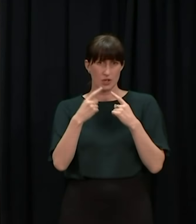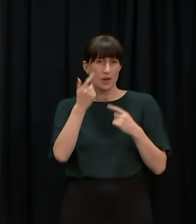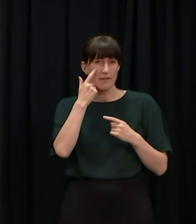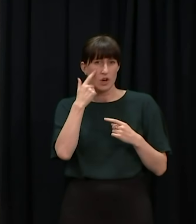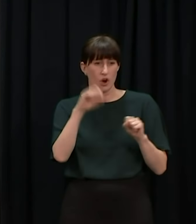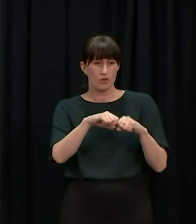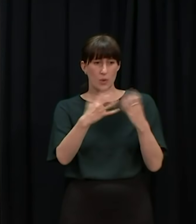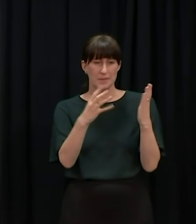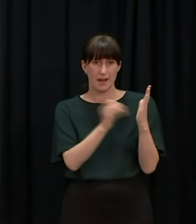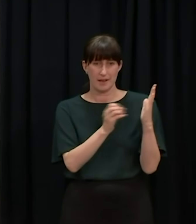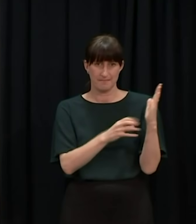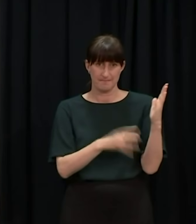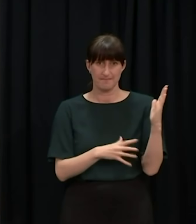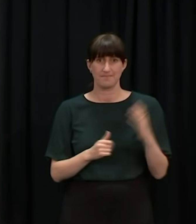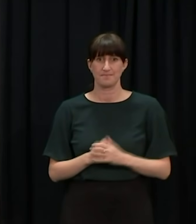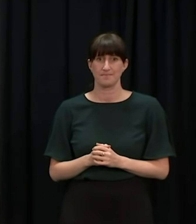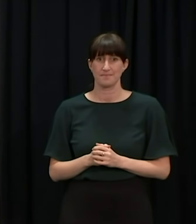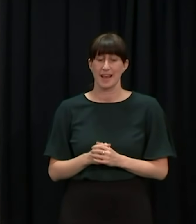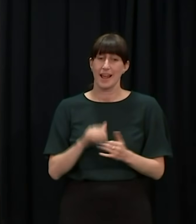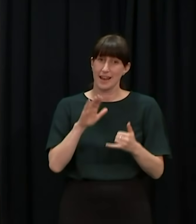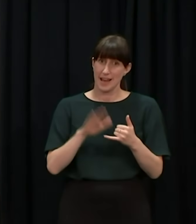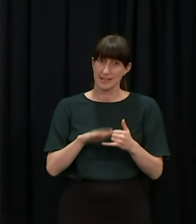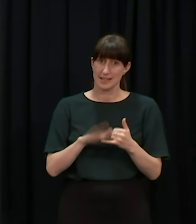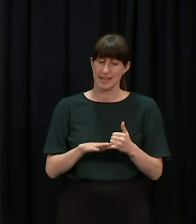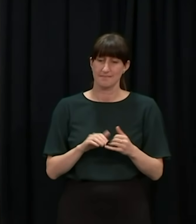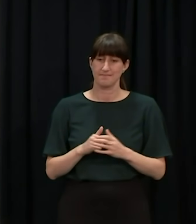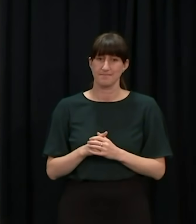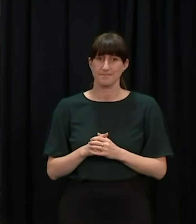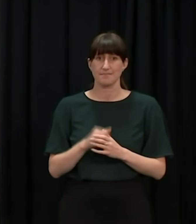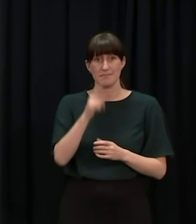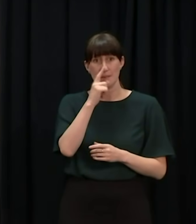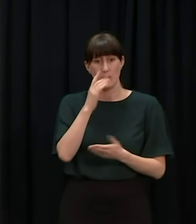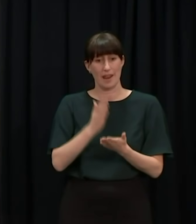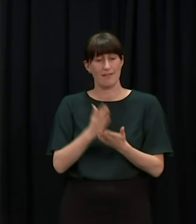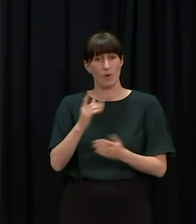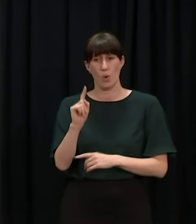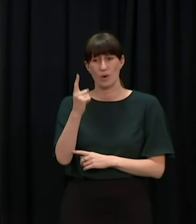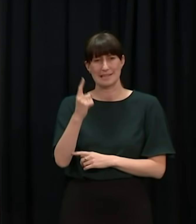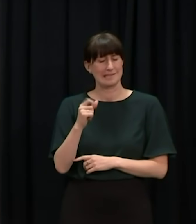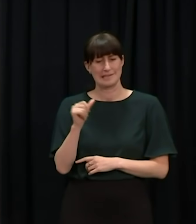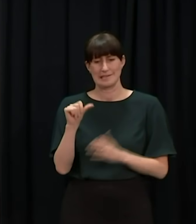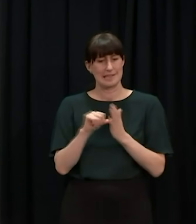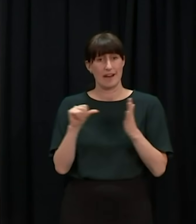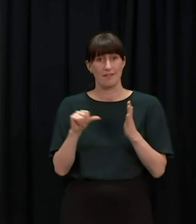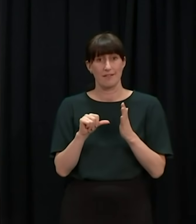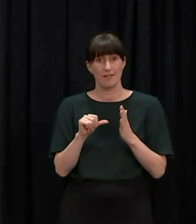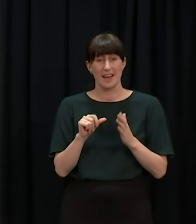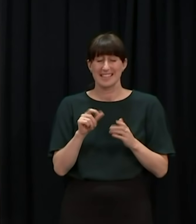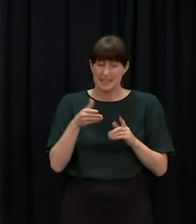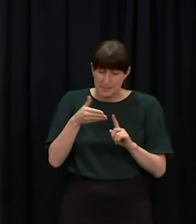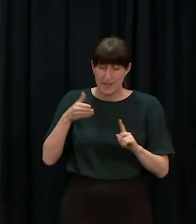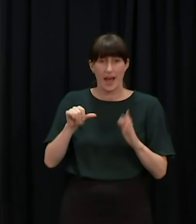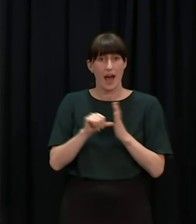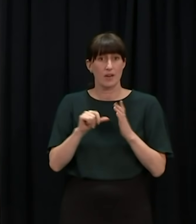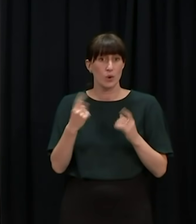we've received from Monday's release. So finally now to those who are in Auckland who have been doing it tough, particularly our senior secondary school